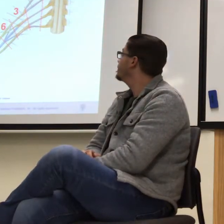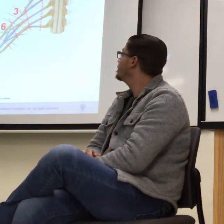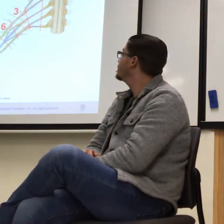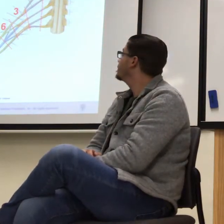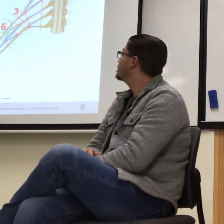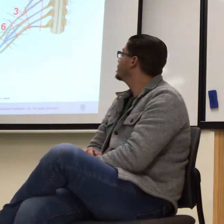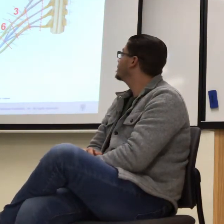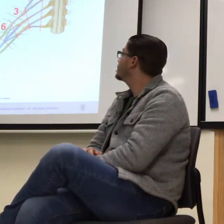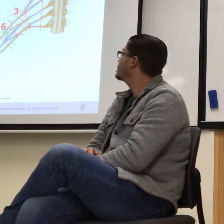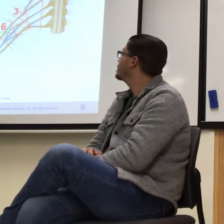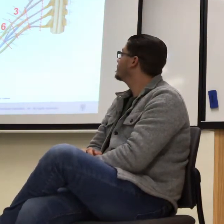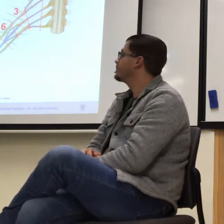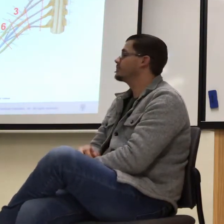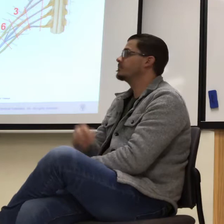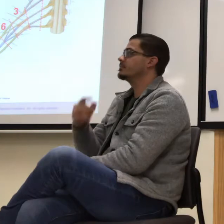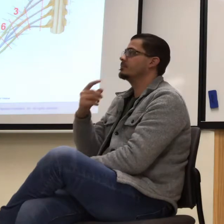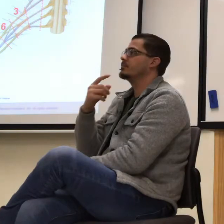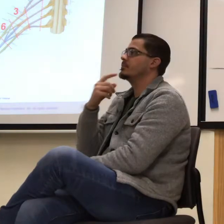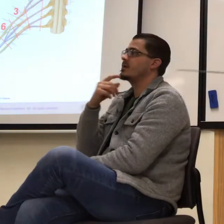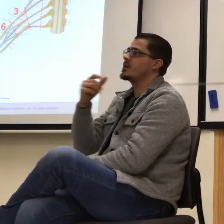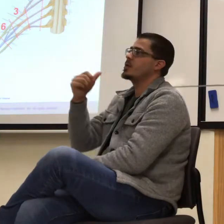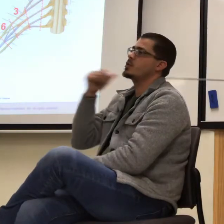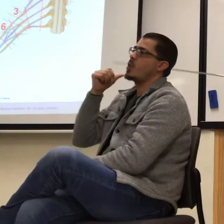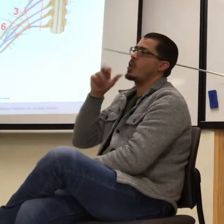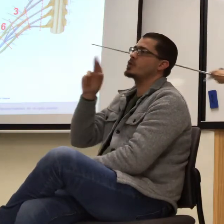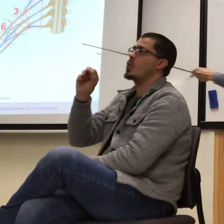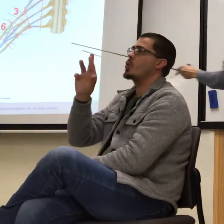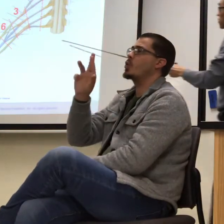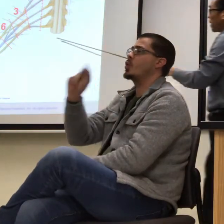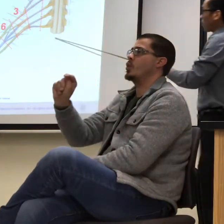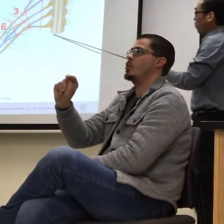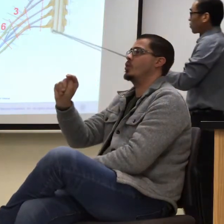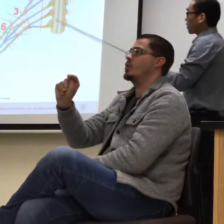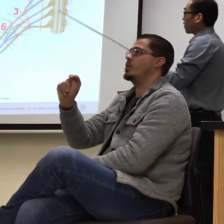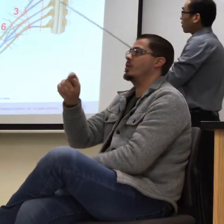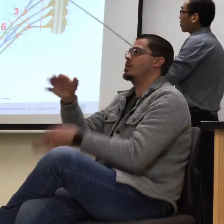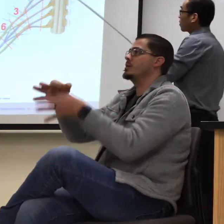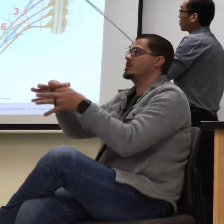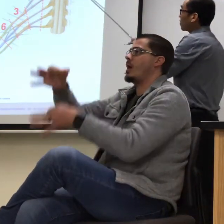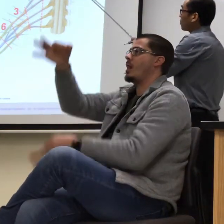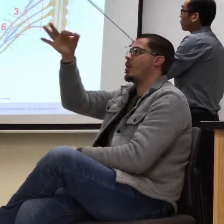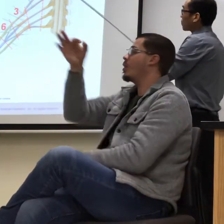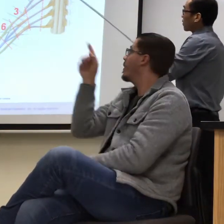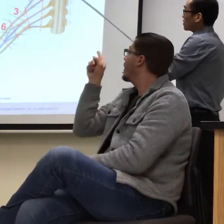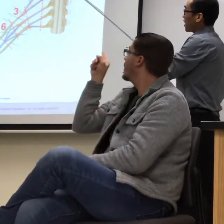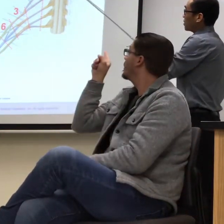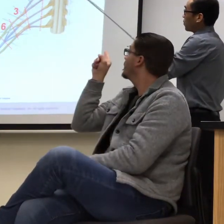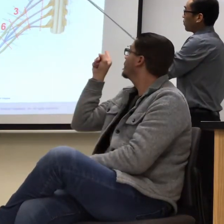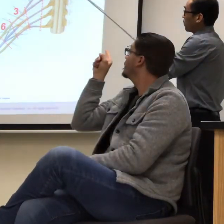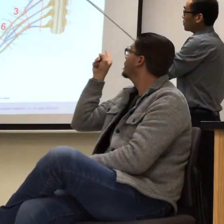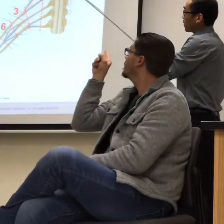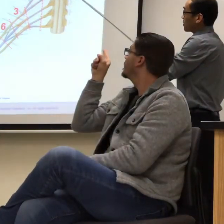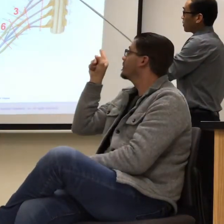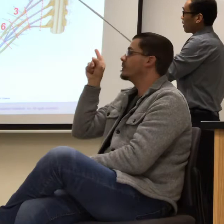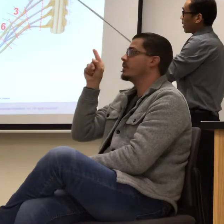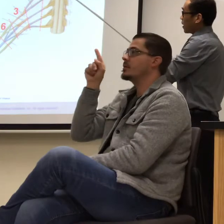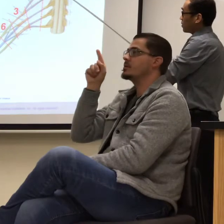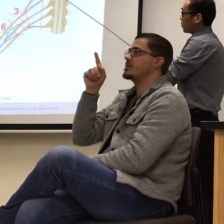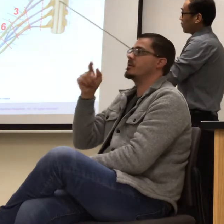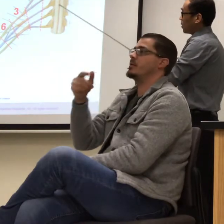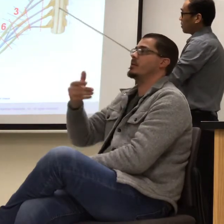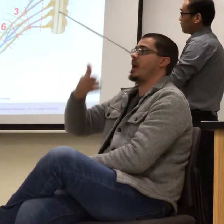Yeah. And we see dorsal root, ventral root coming off of it. Here's spinal cord right there. It's the anterior view, so that's